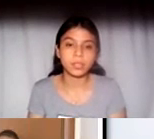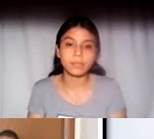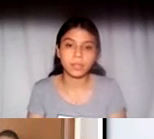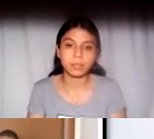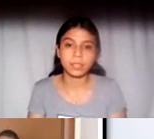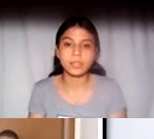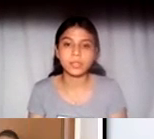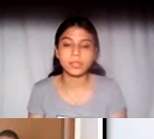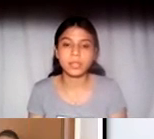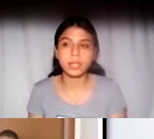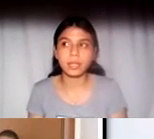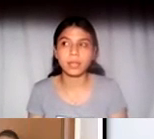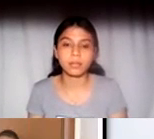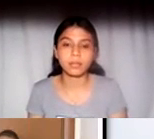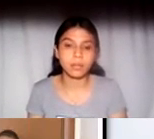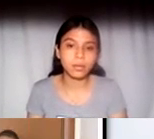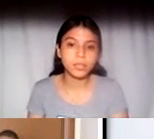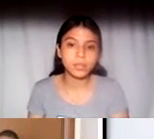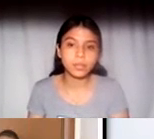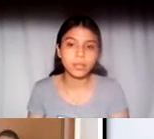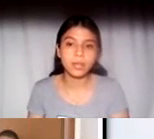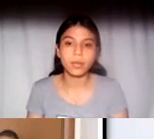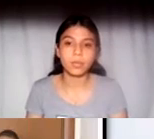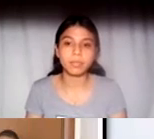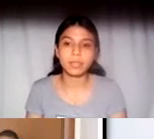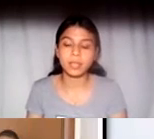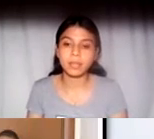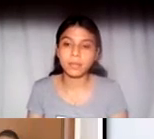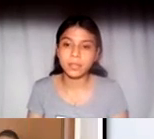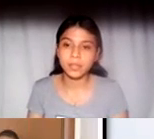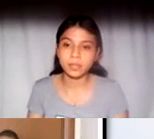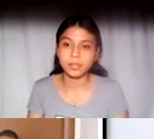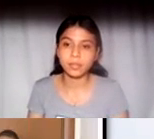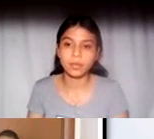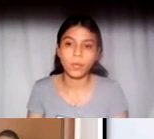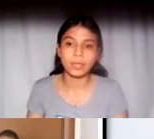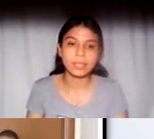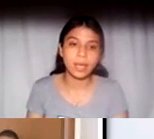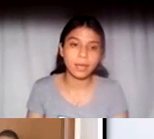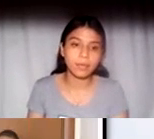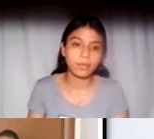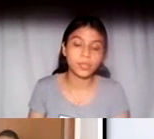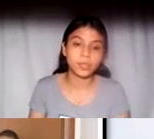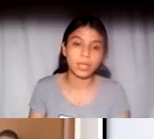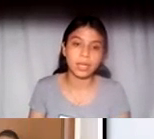tongue is used in conjunction with the predicative functions. When the sign functions as a